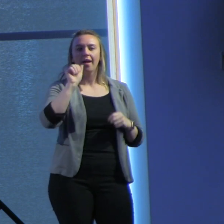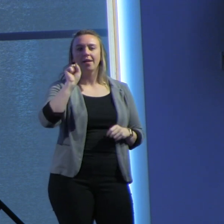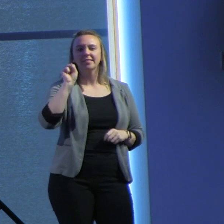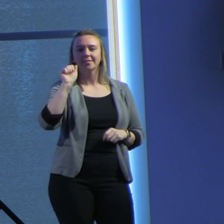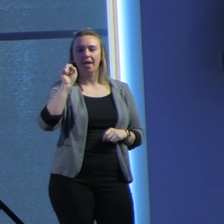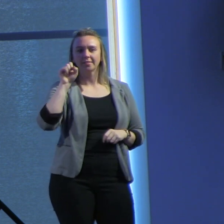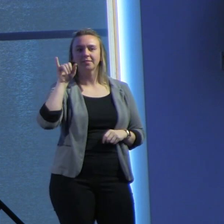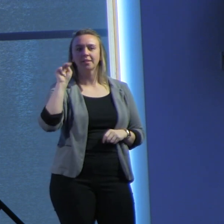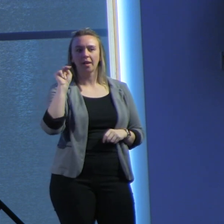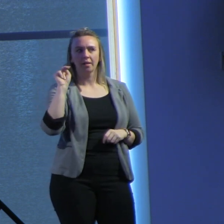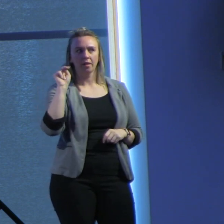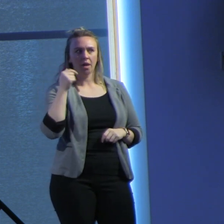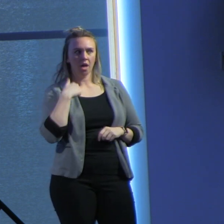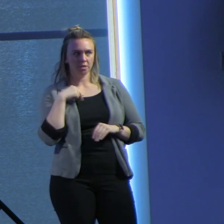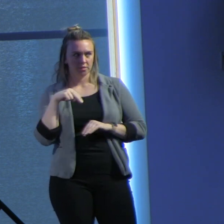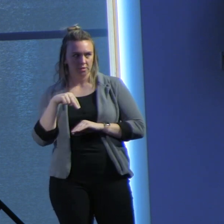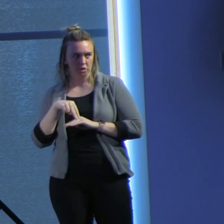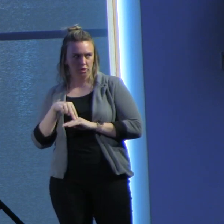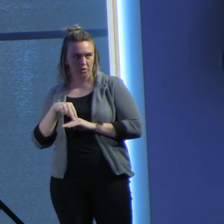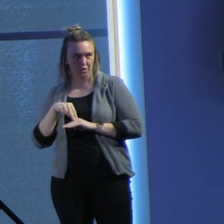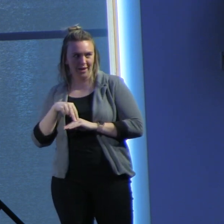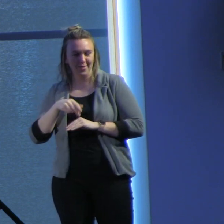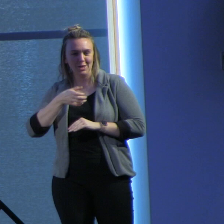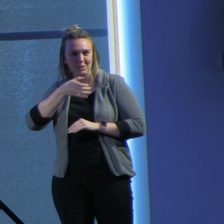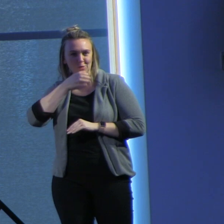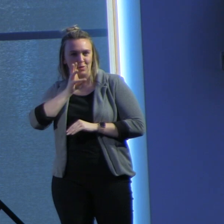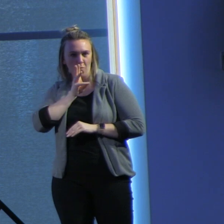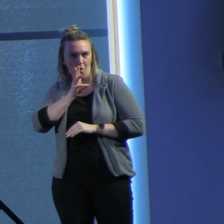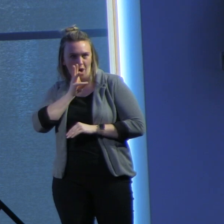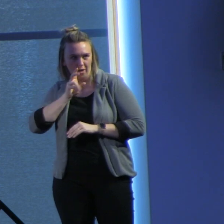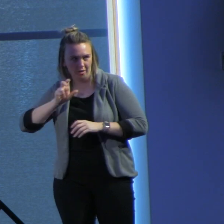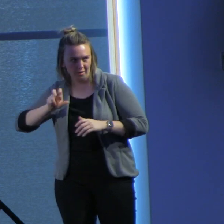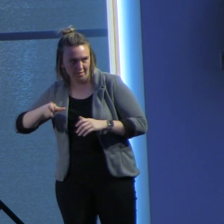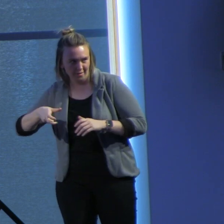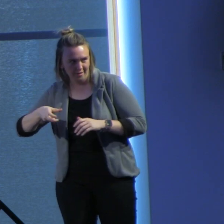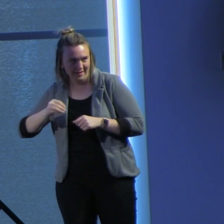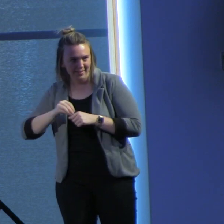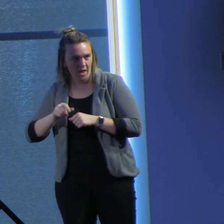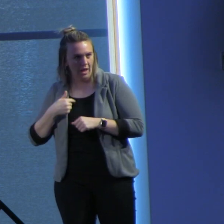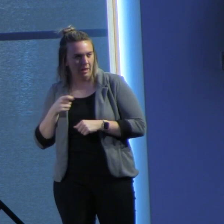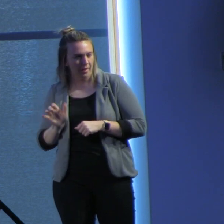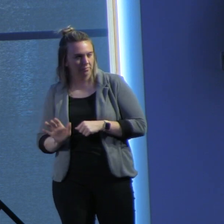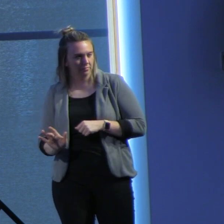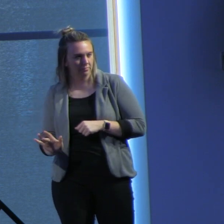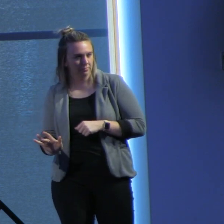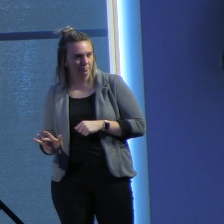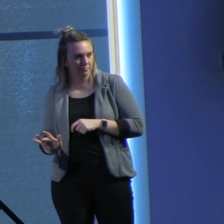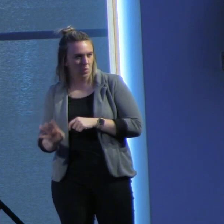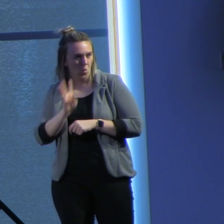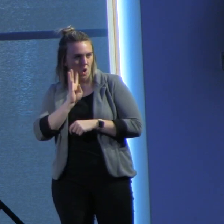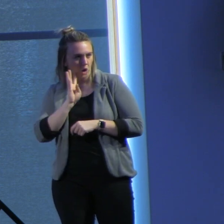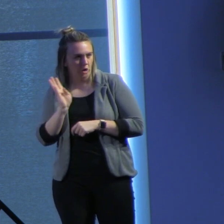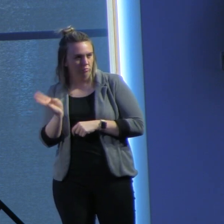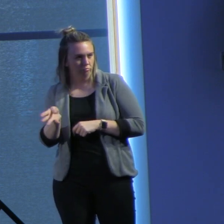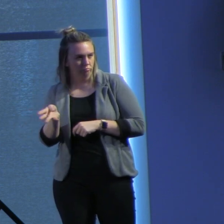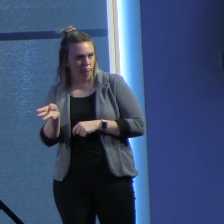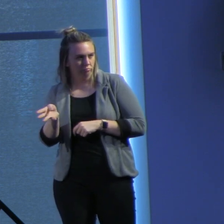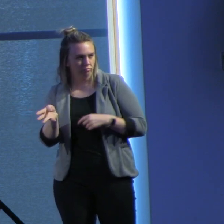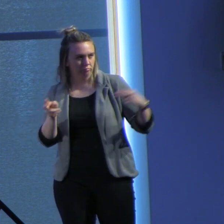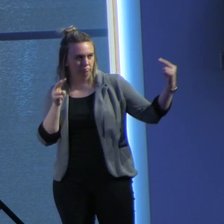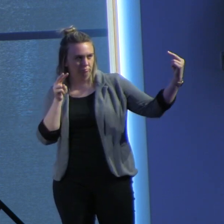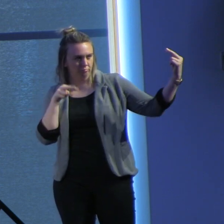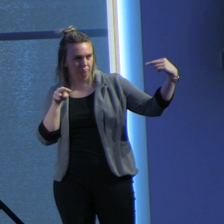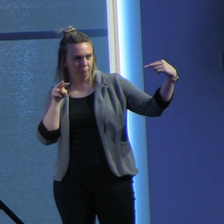And I stood at the drinking fountain in the hallway, and I just kind of had the water on, and I was looking at him, and he was looking